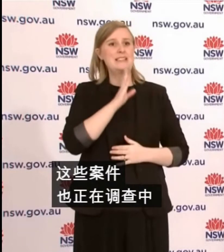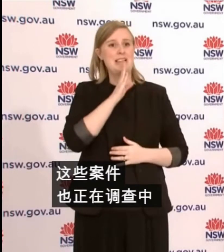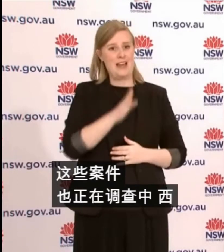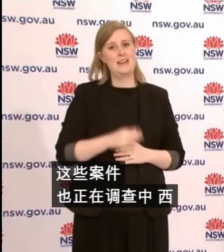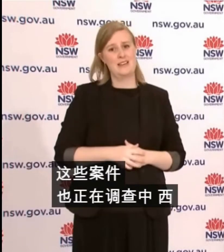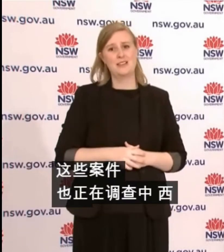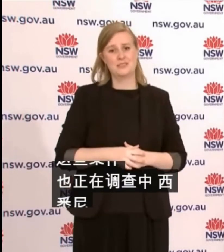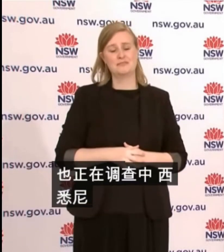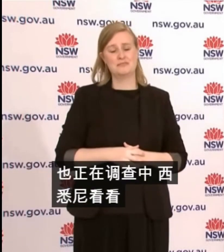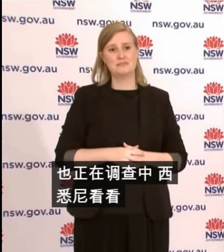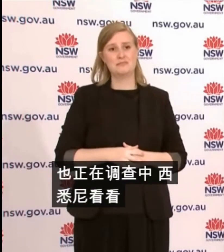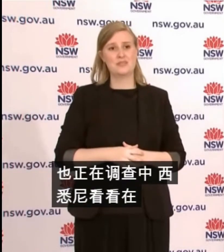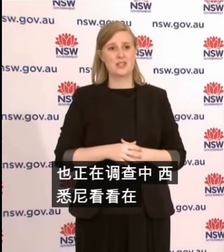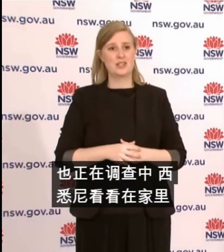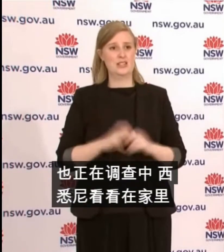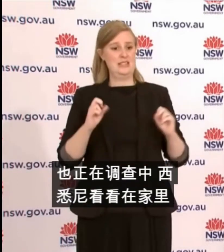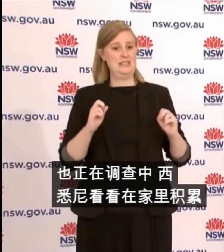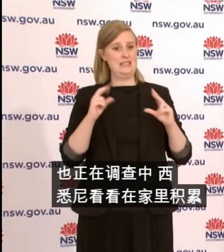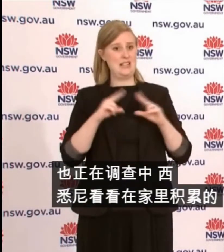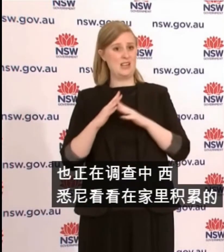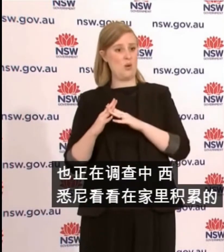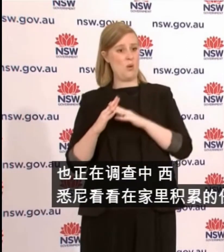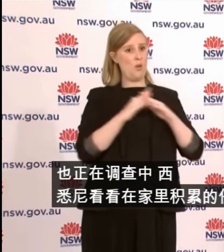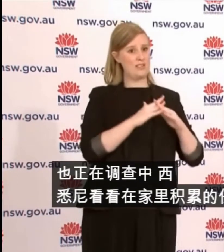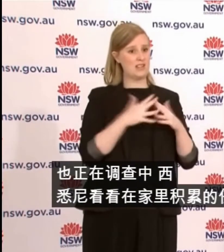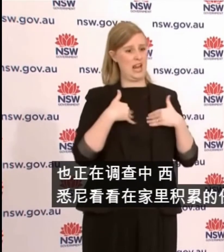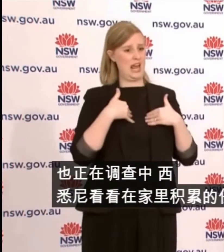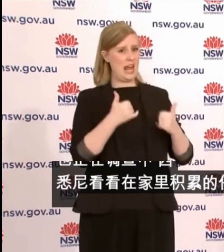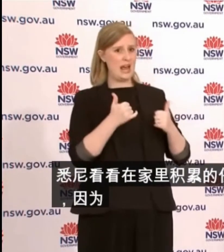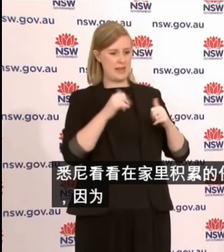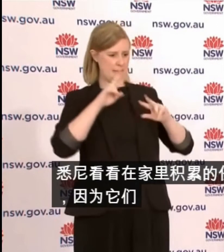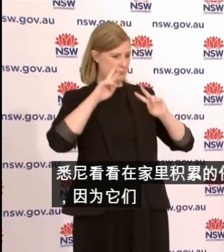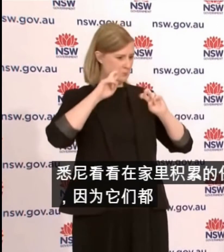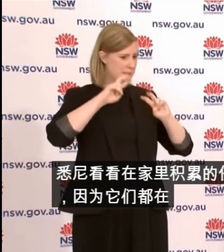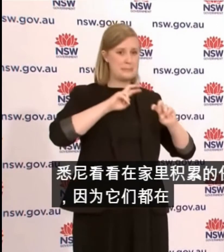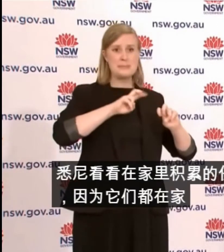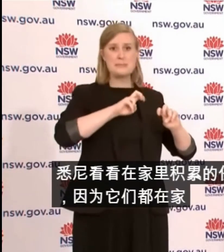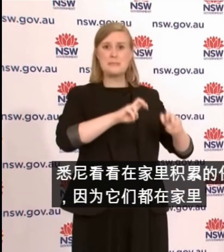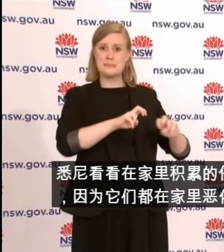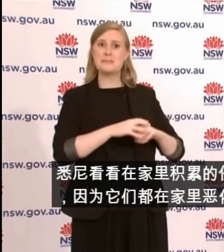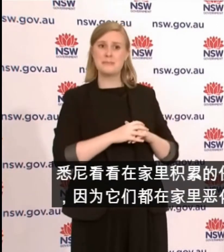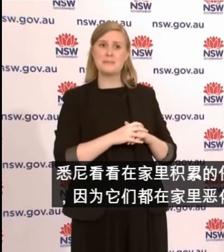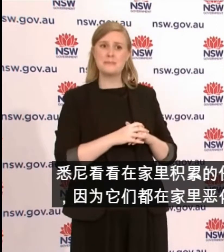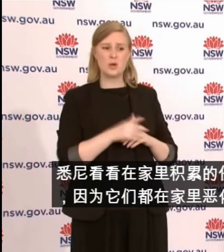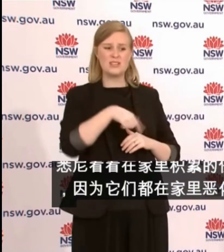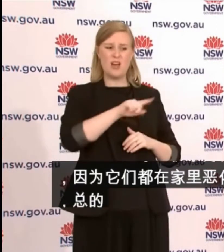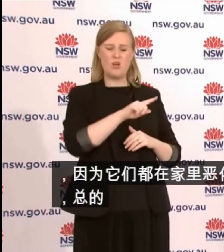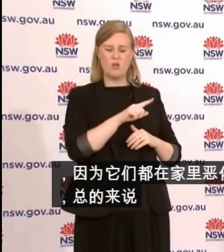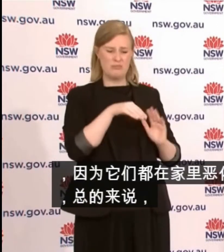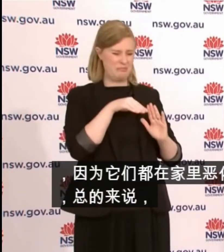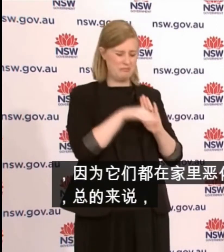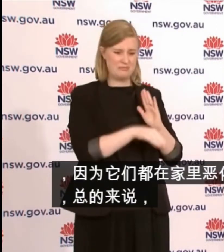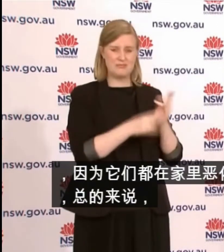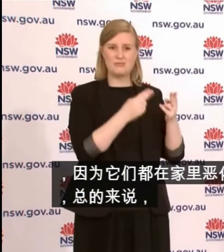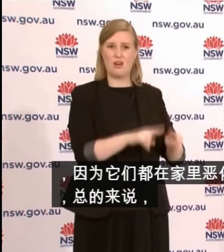by Western Sydney to look at any learnings accrued as they all deteriorate at home. And just